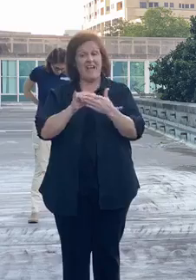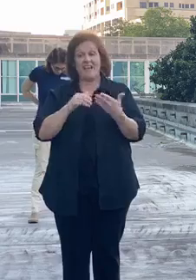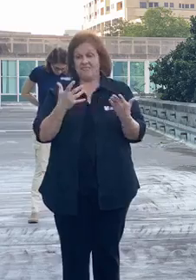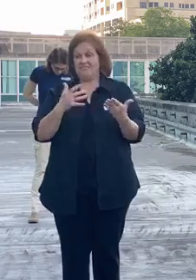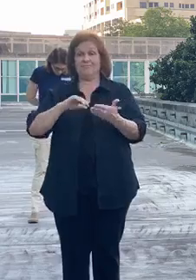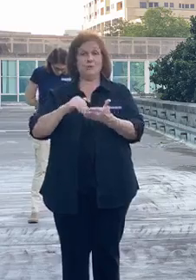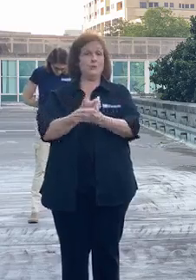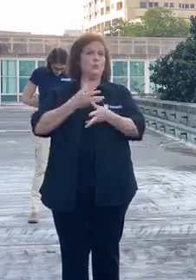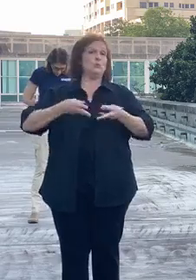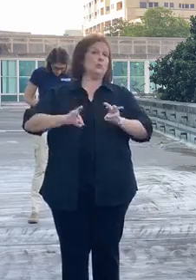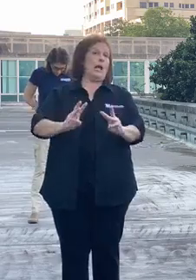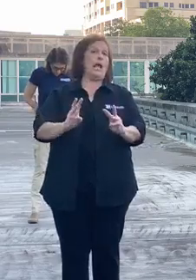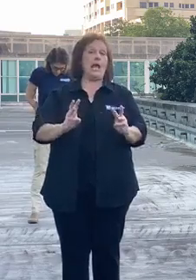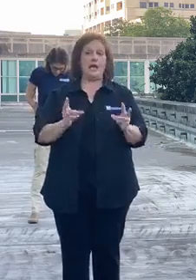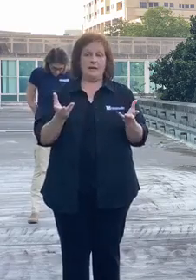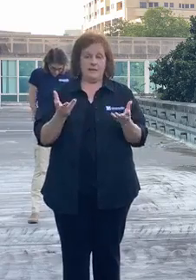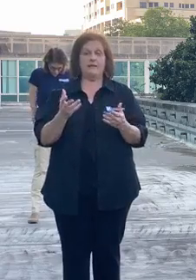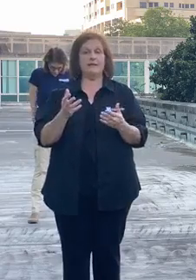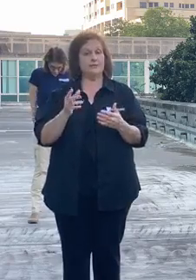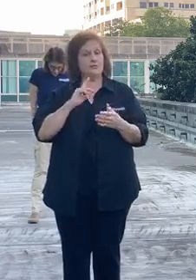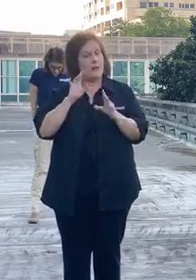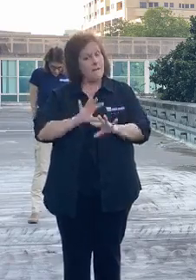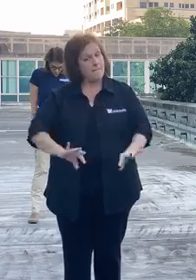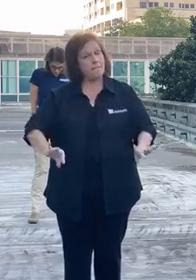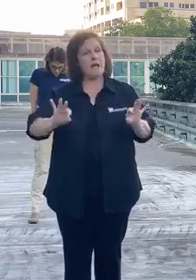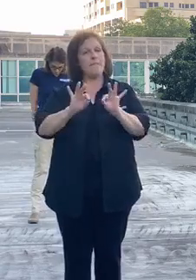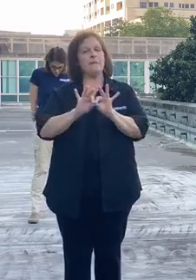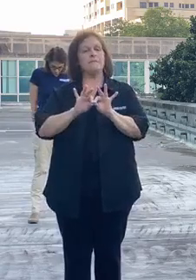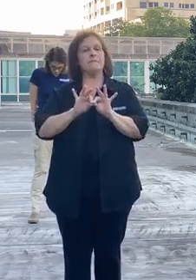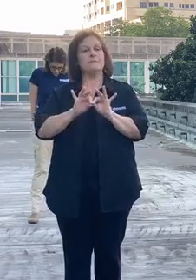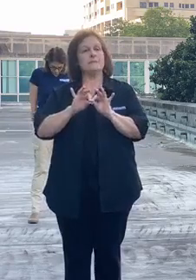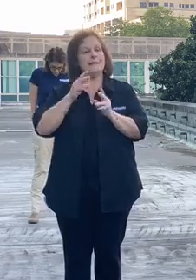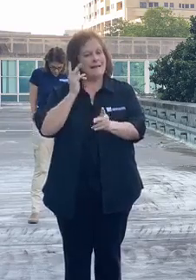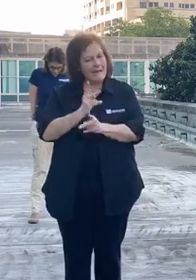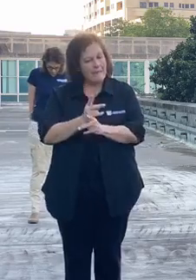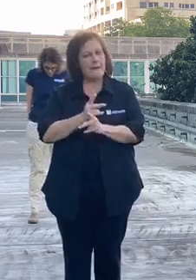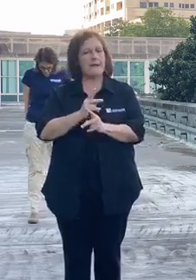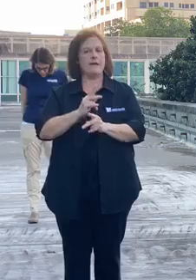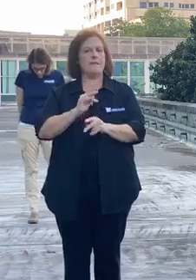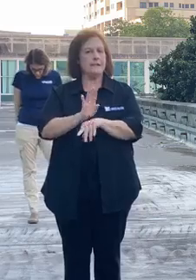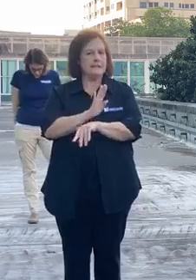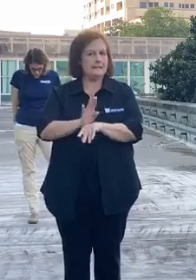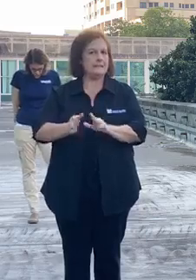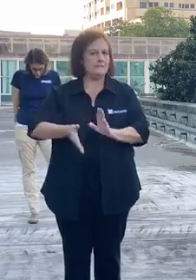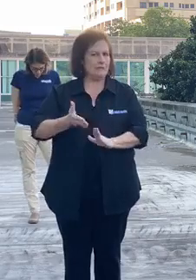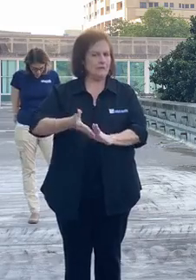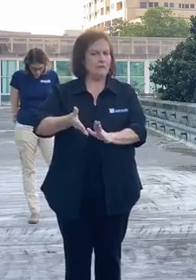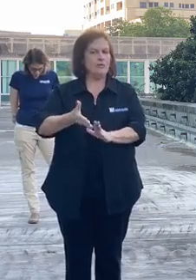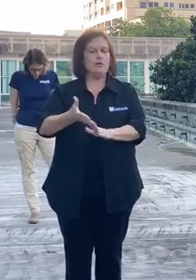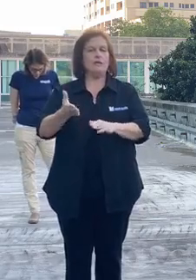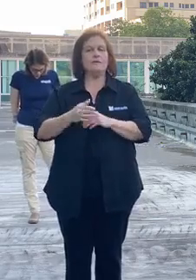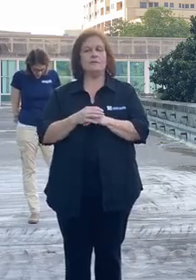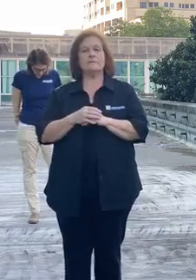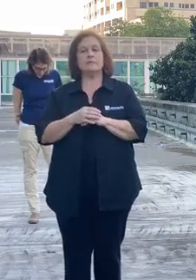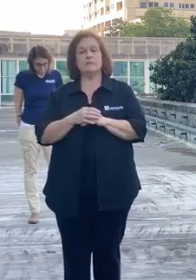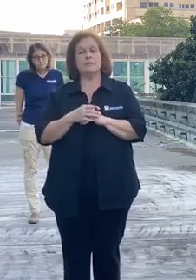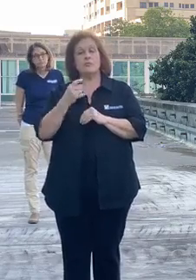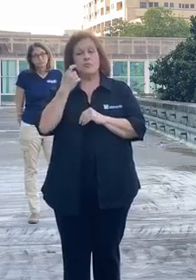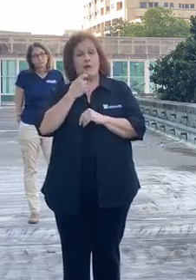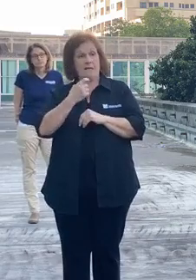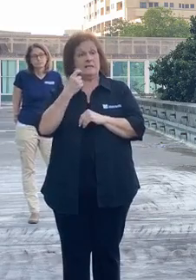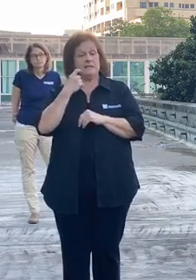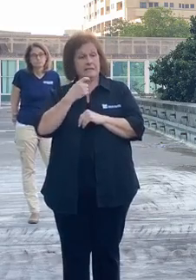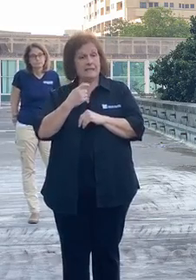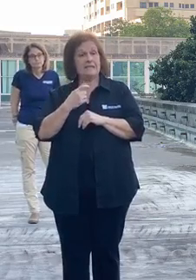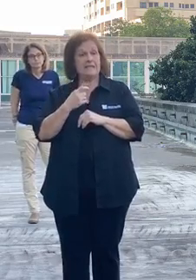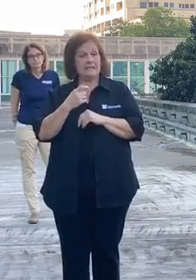normal, and it is imperative so that we can keep the business going. We have recently stood